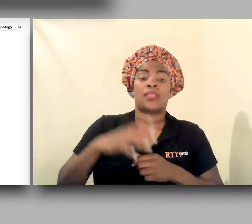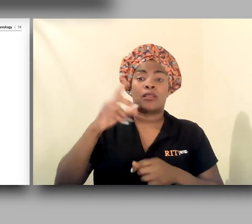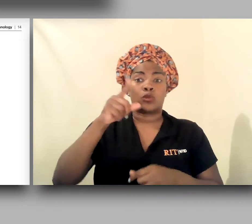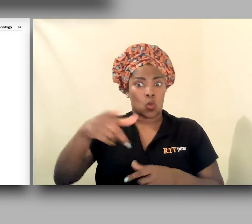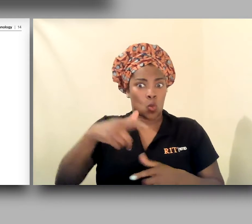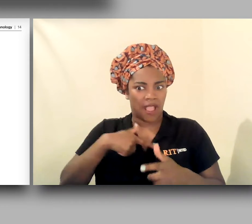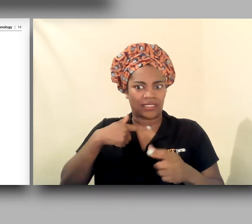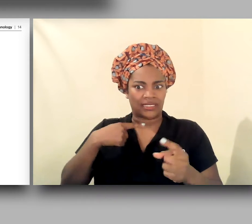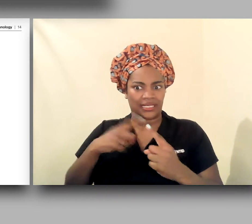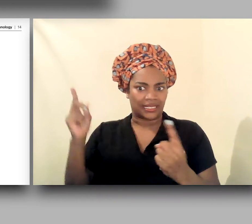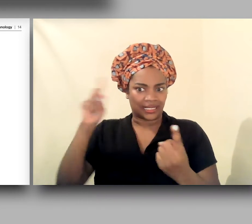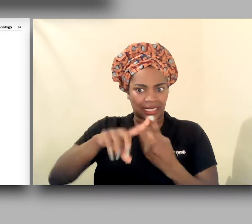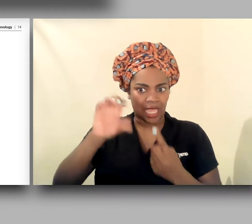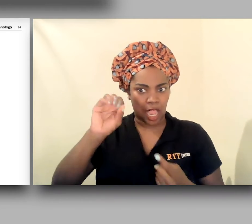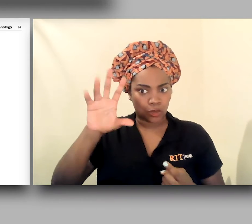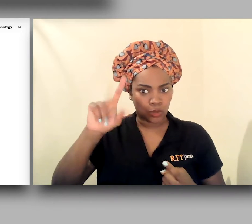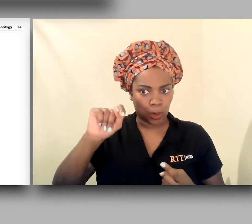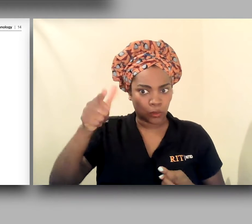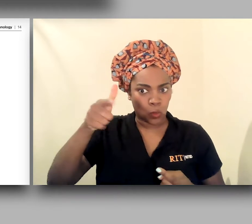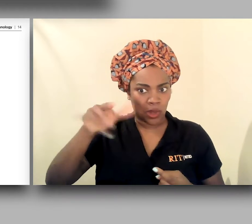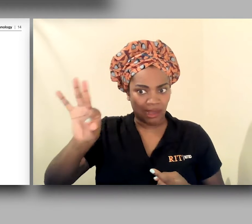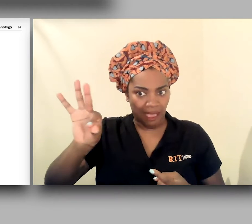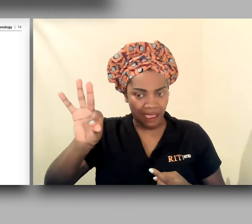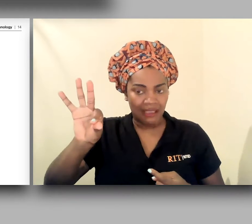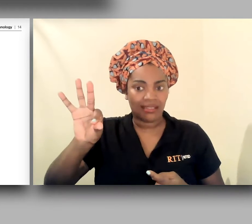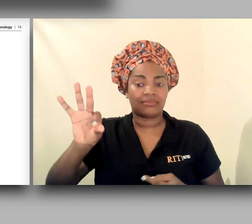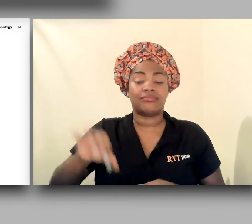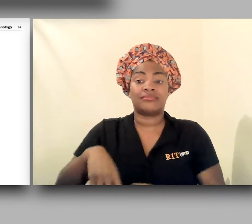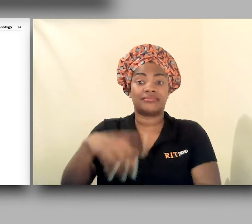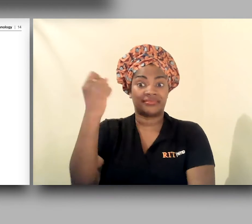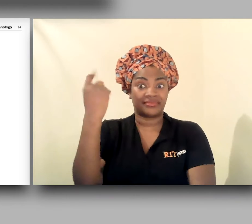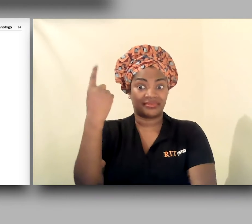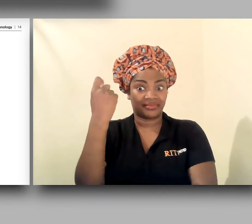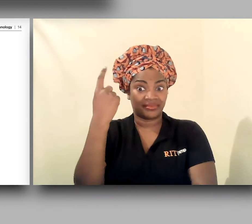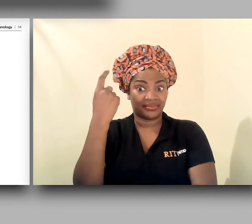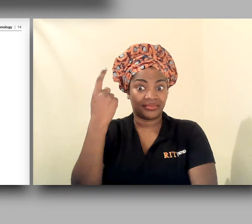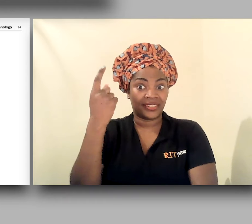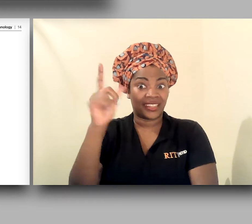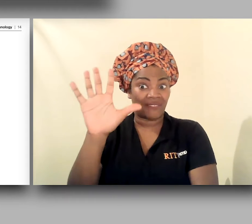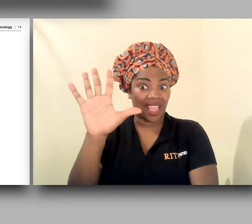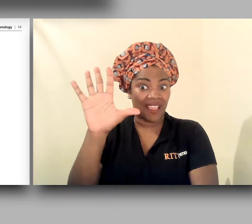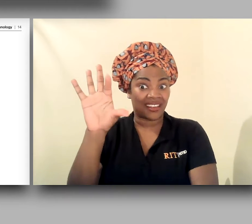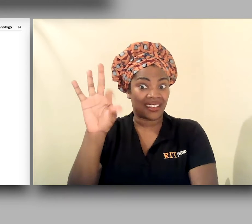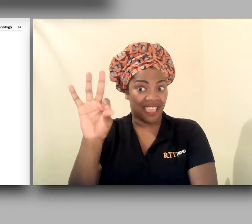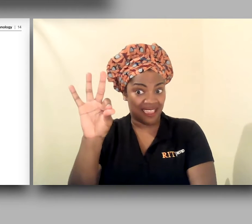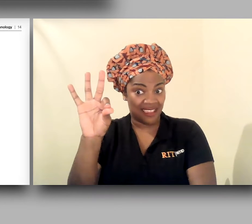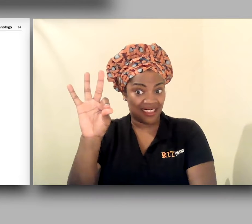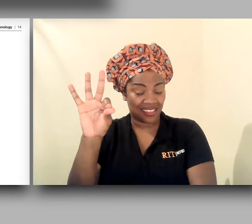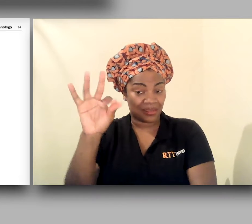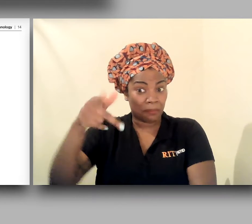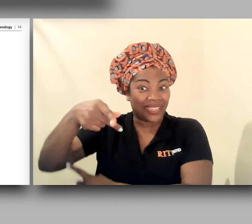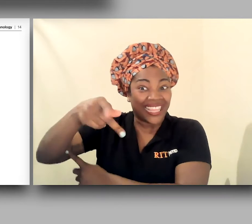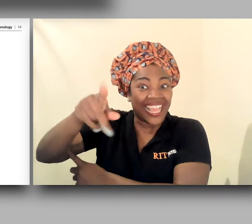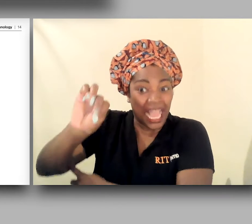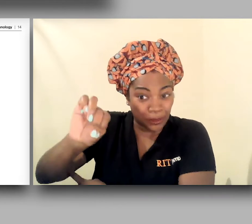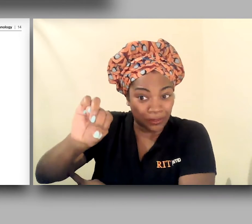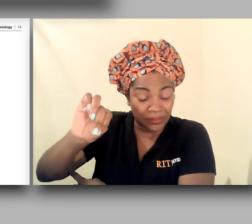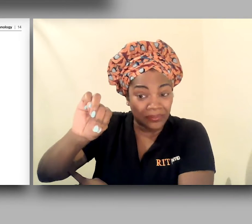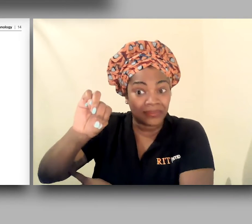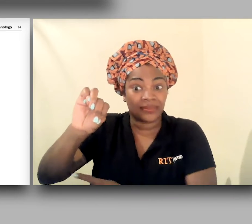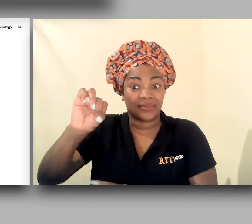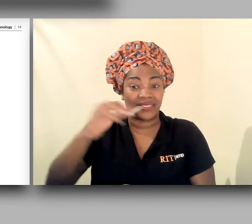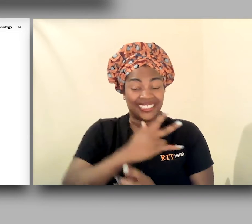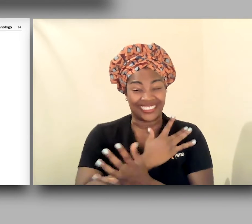October 29th at 11:59 p.m. So you have all the way up